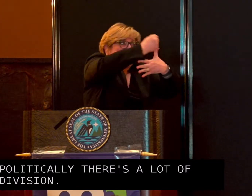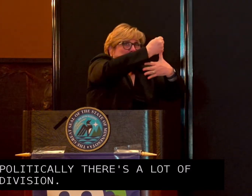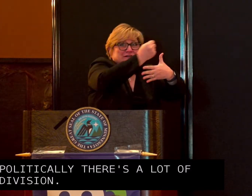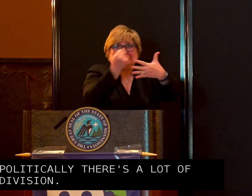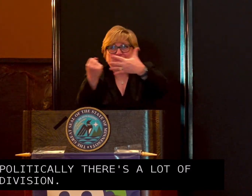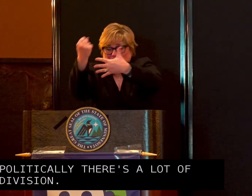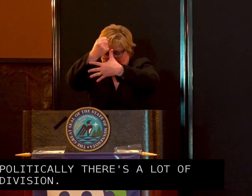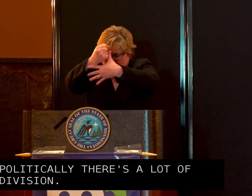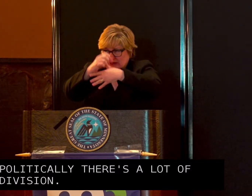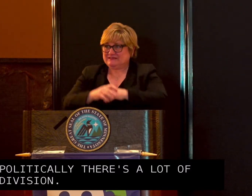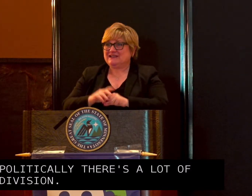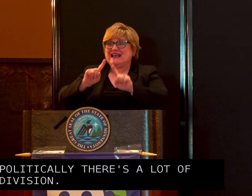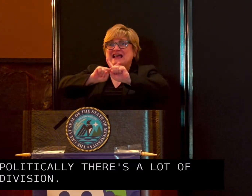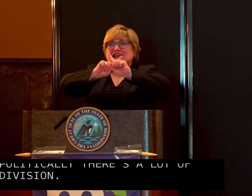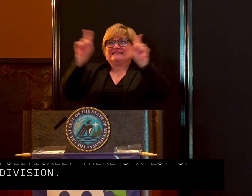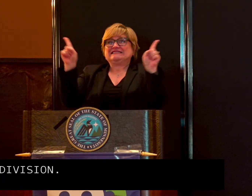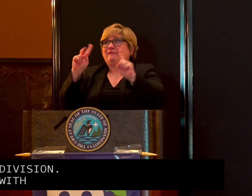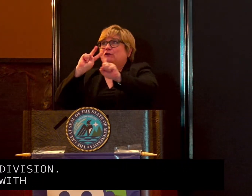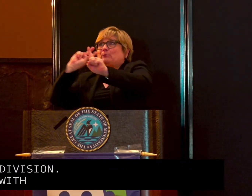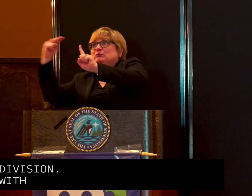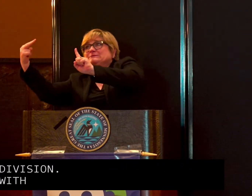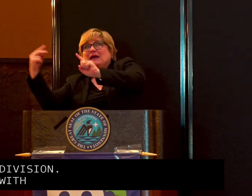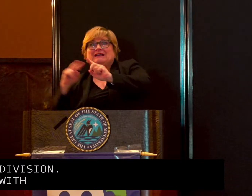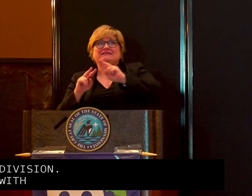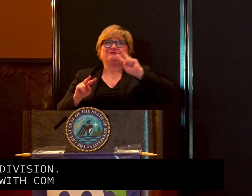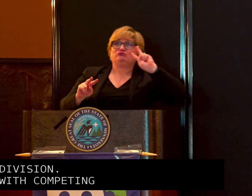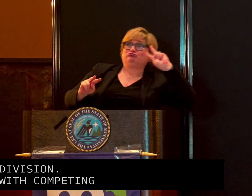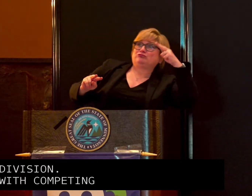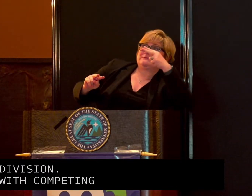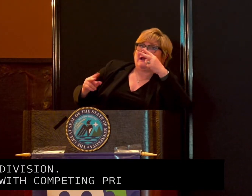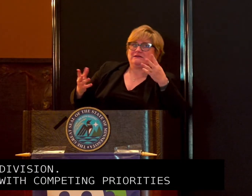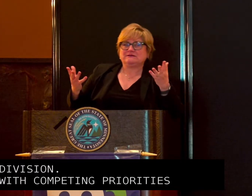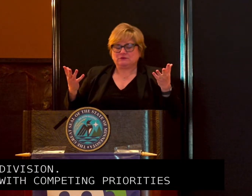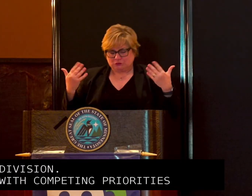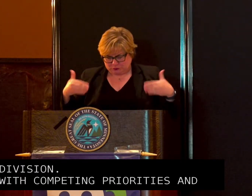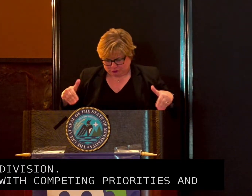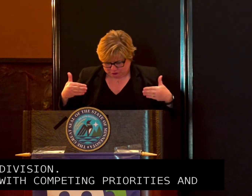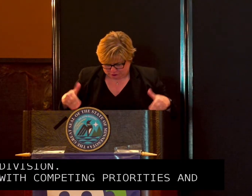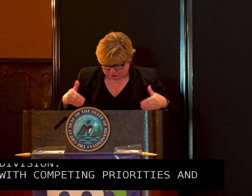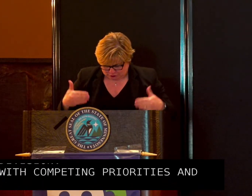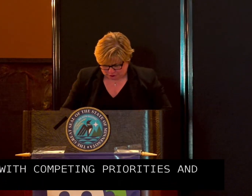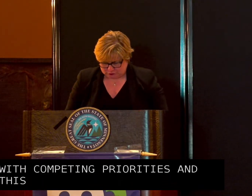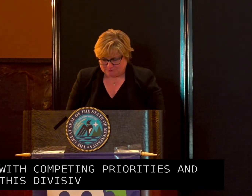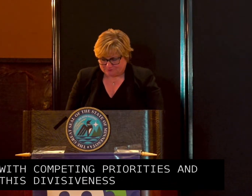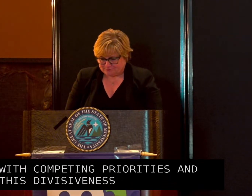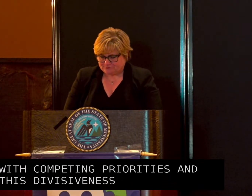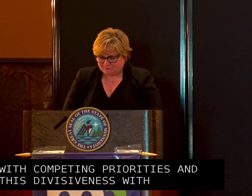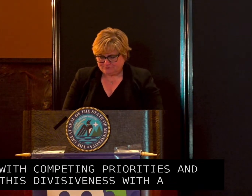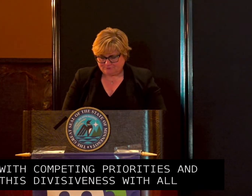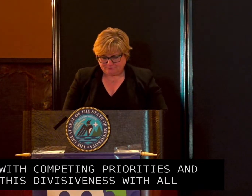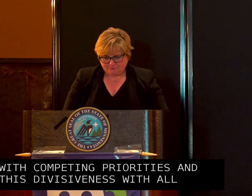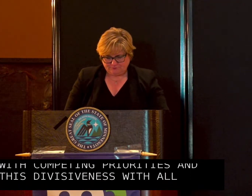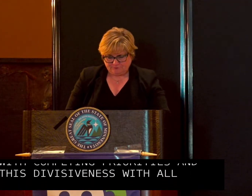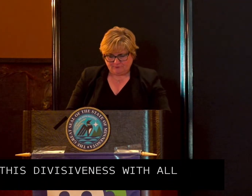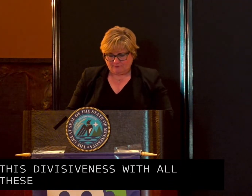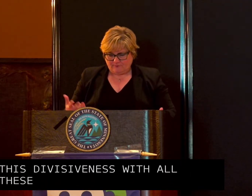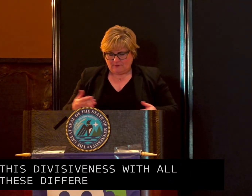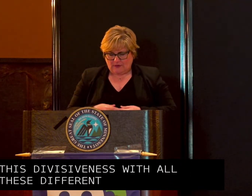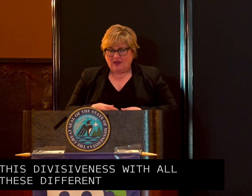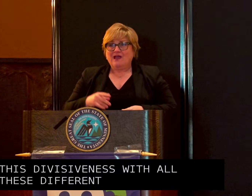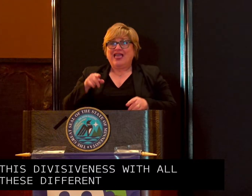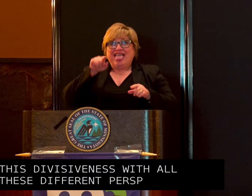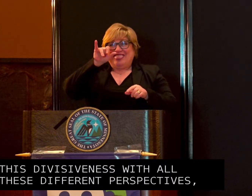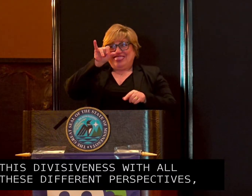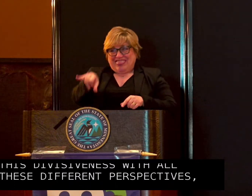With competing priorities and this divisiveness, with all these different perspectives, it's a